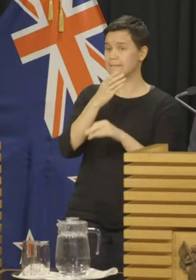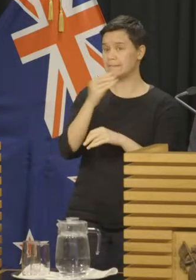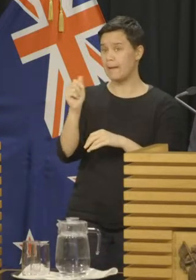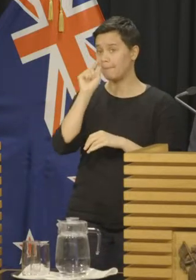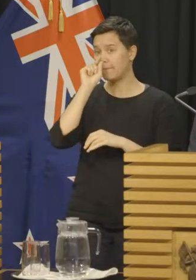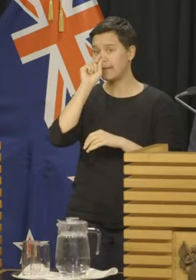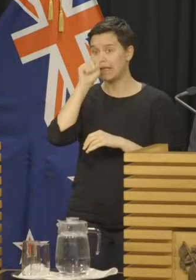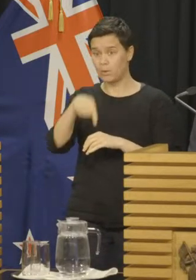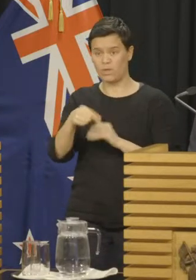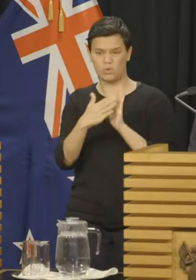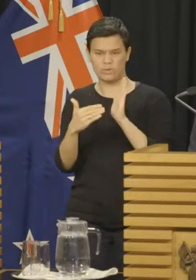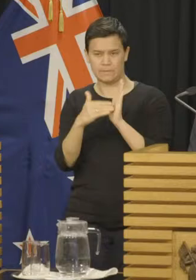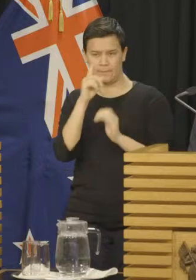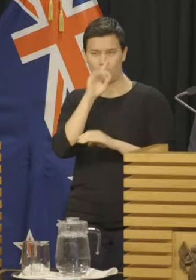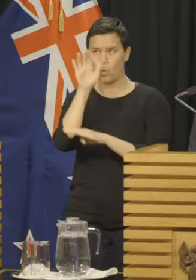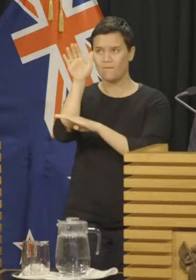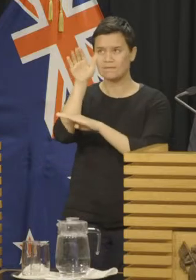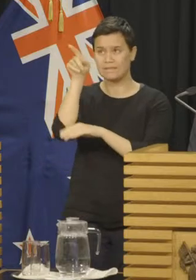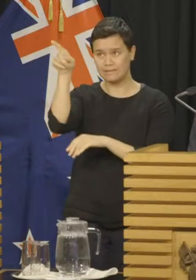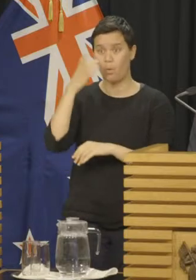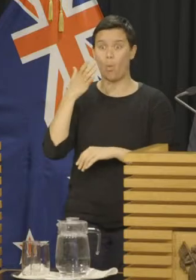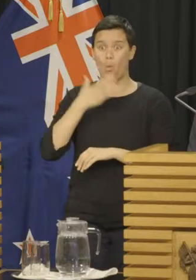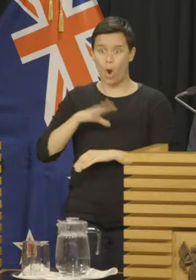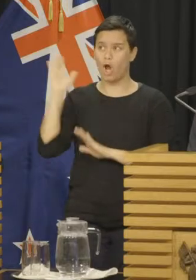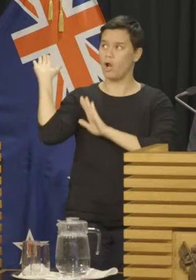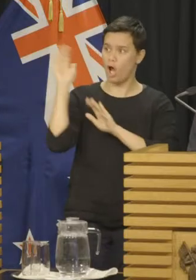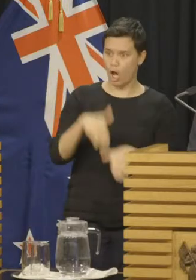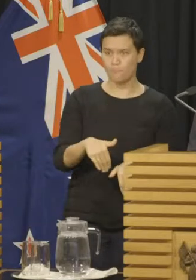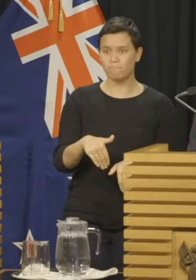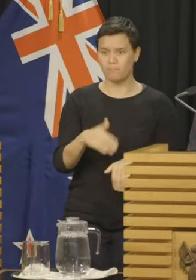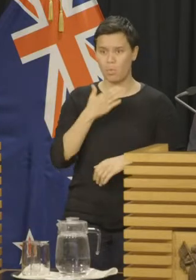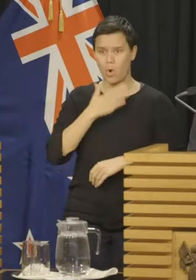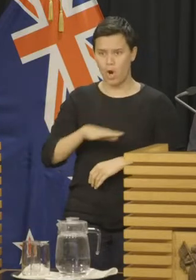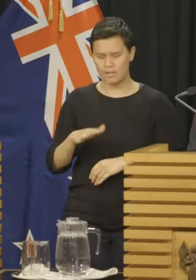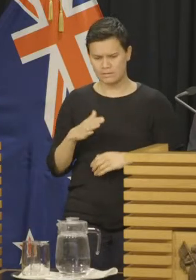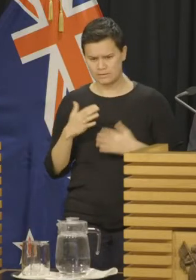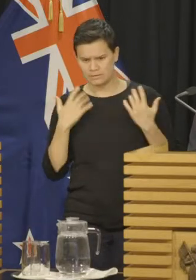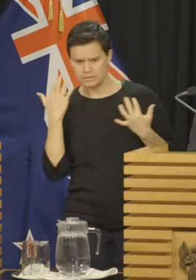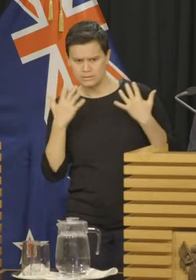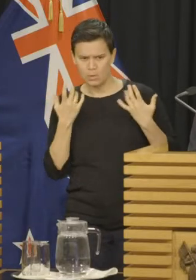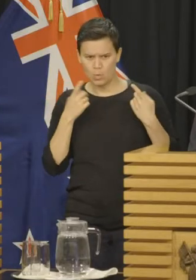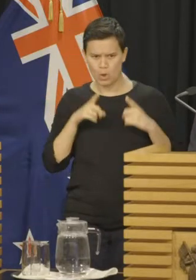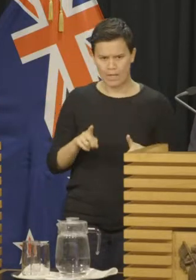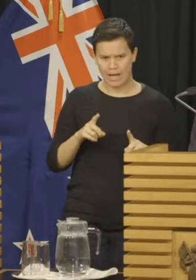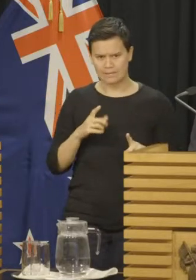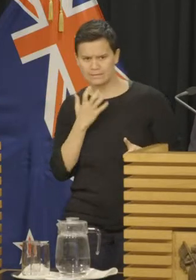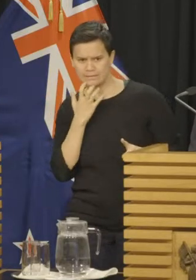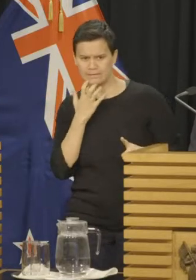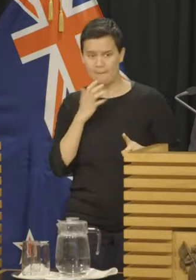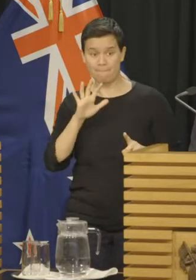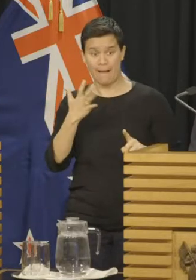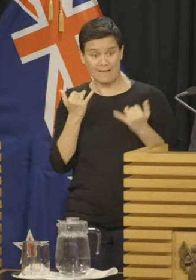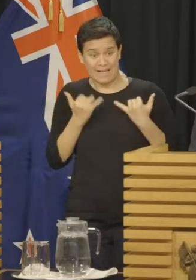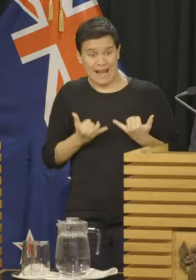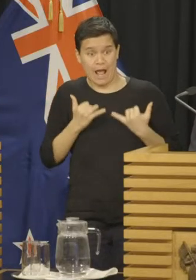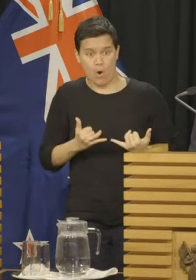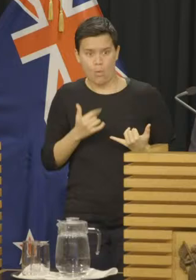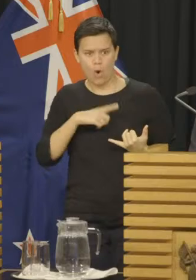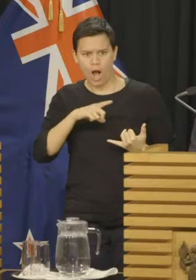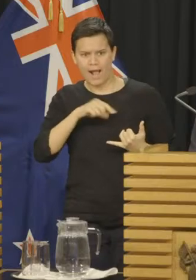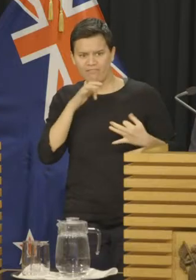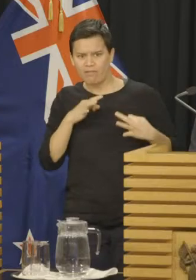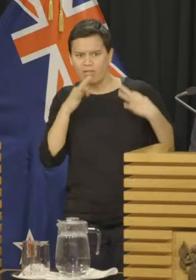right now and work out if they can come home, who are kind of waiting for a decision about whether they need to come home immediately to avoid a charge or might have to save up